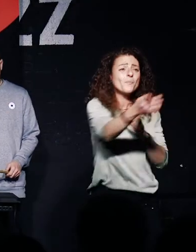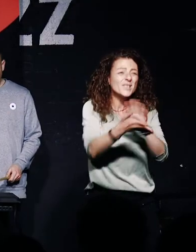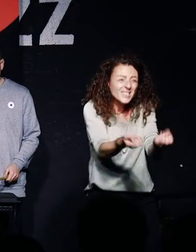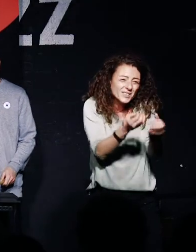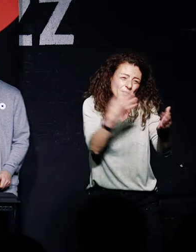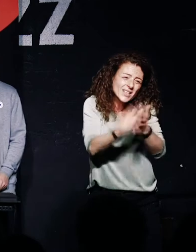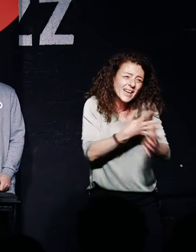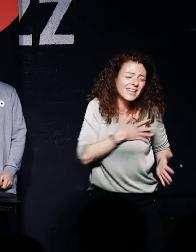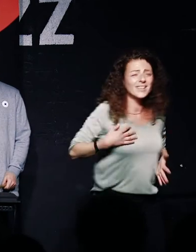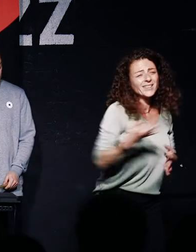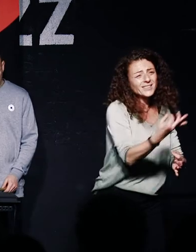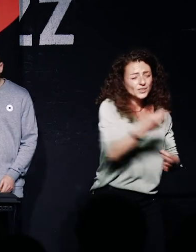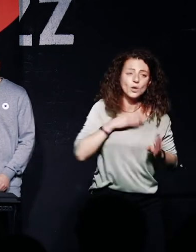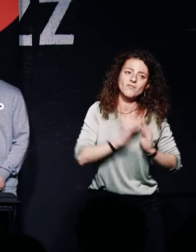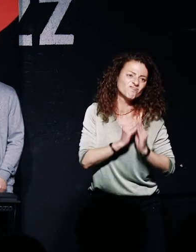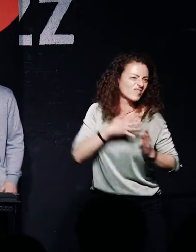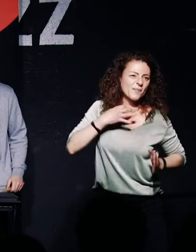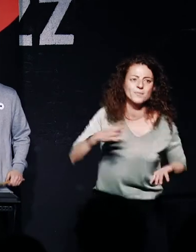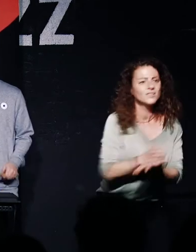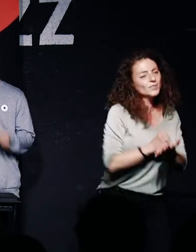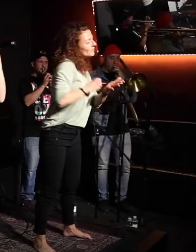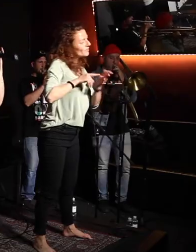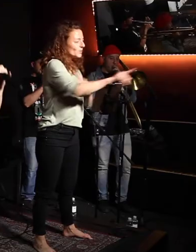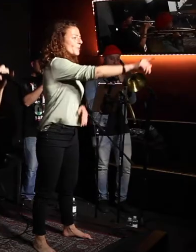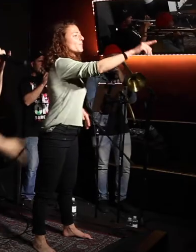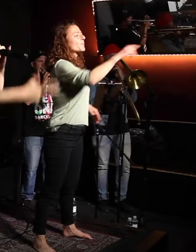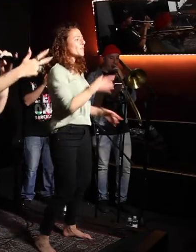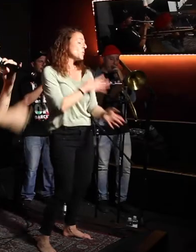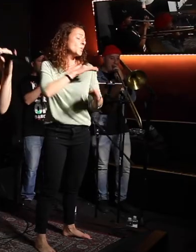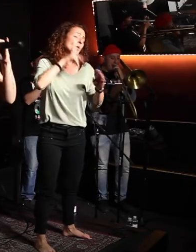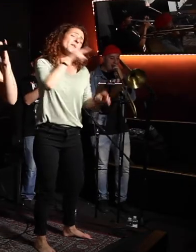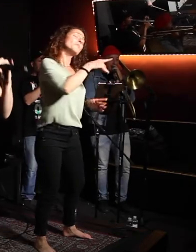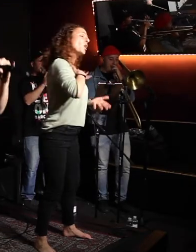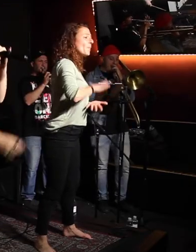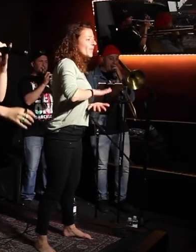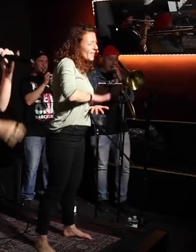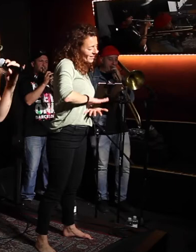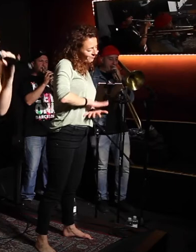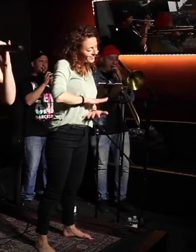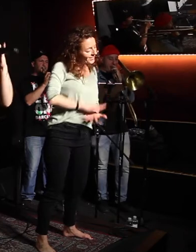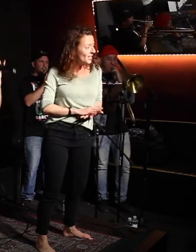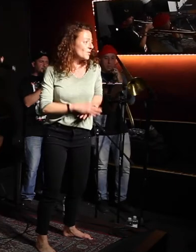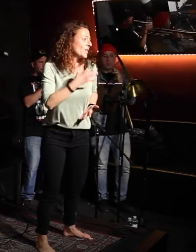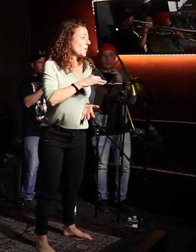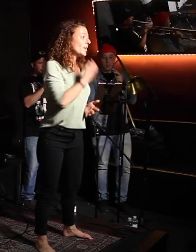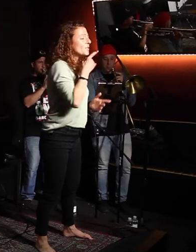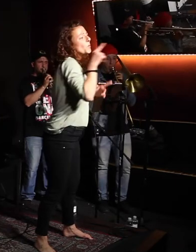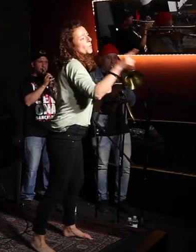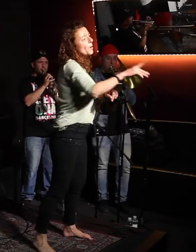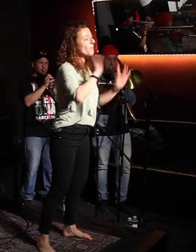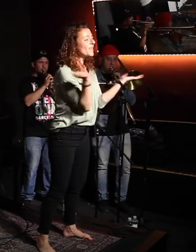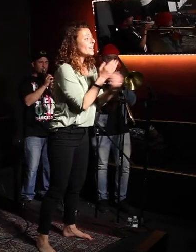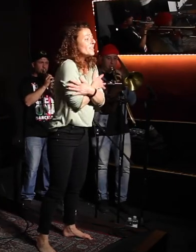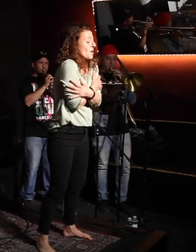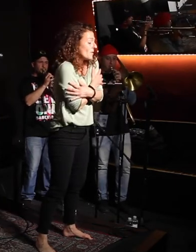told me what to do, cause I'd do anything for you. For you, I calm down, only when you